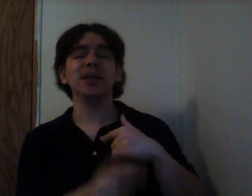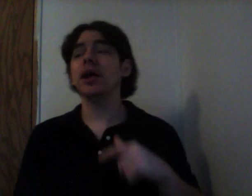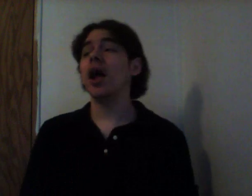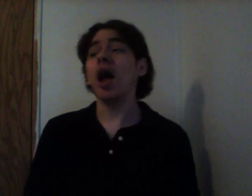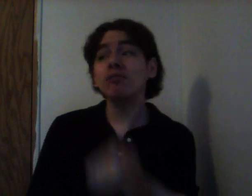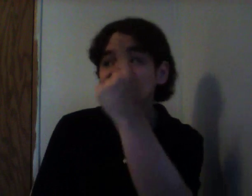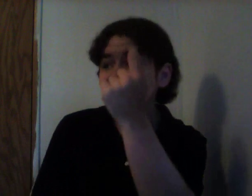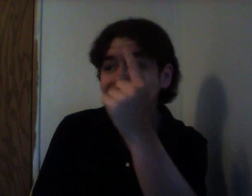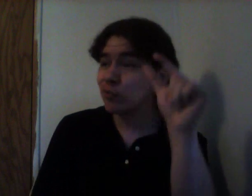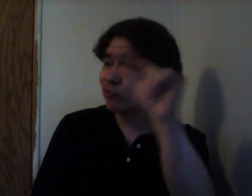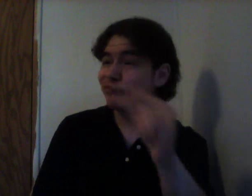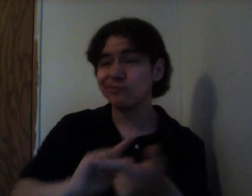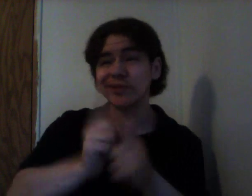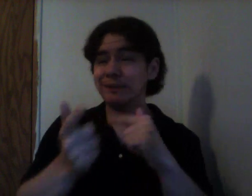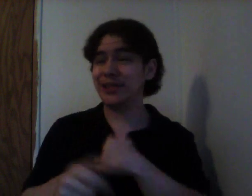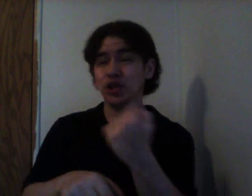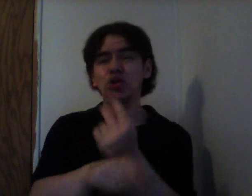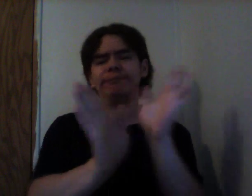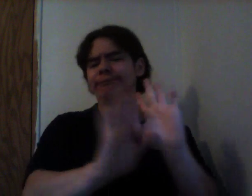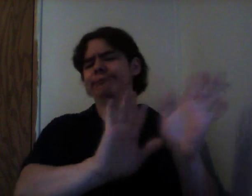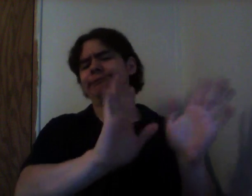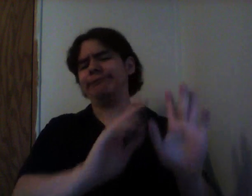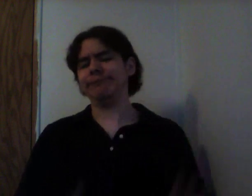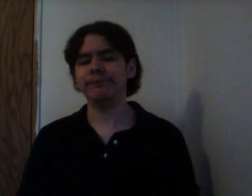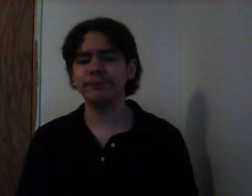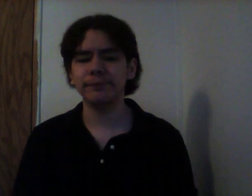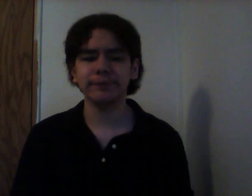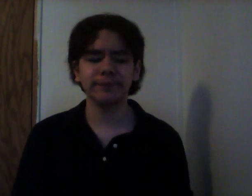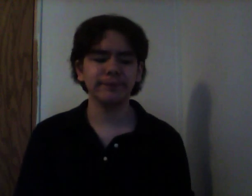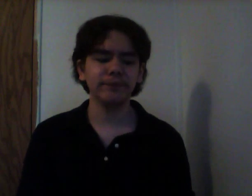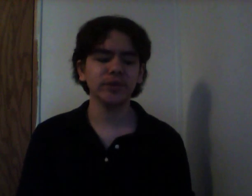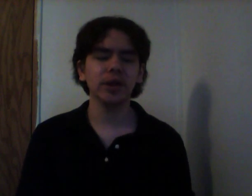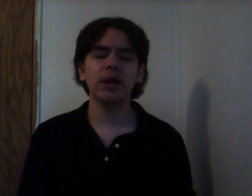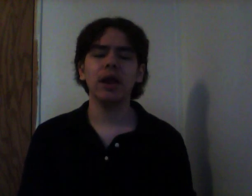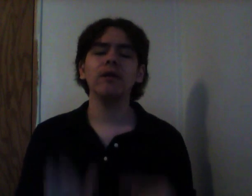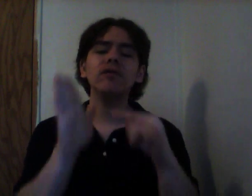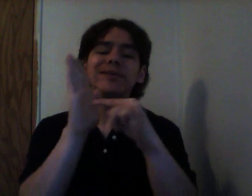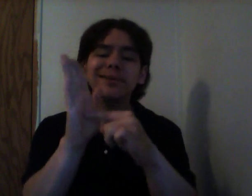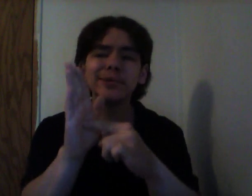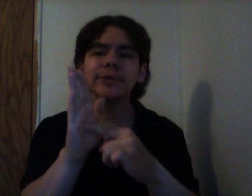If I say, like, llevo 5 días